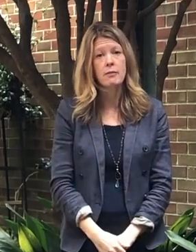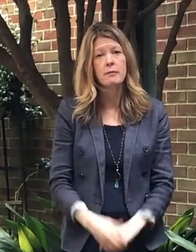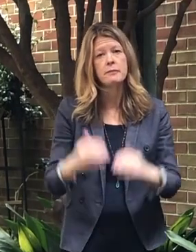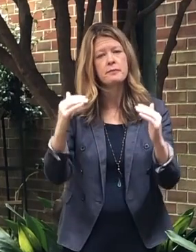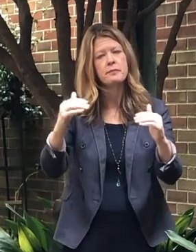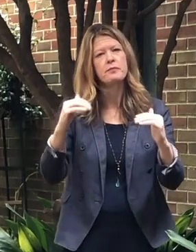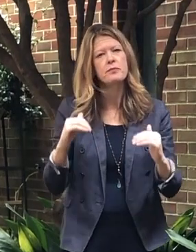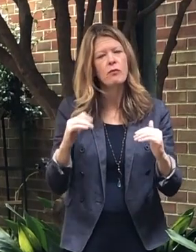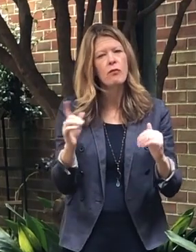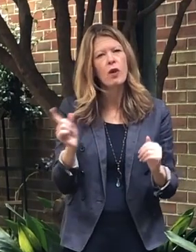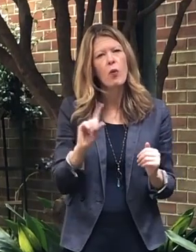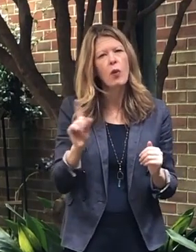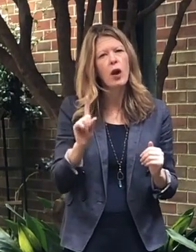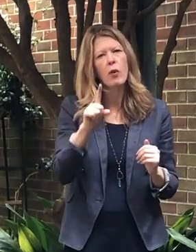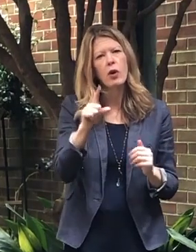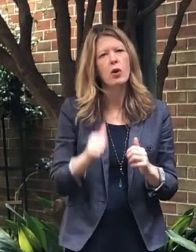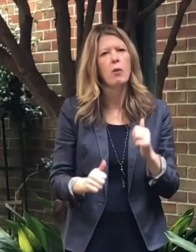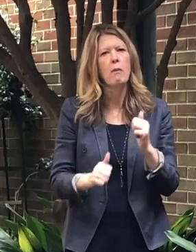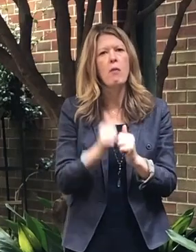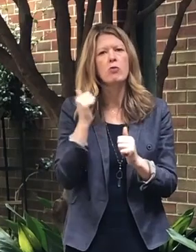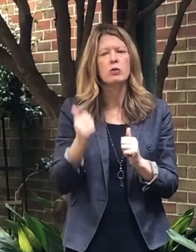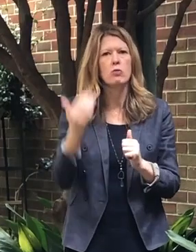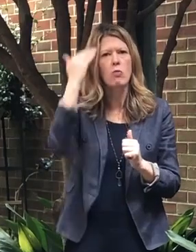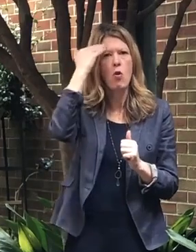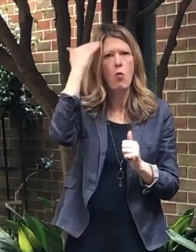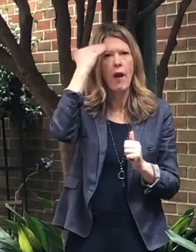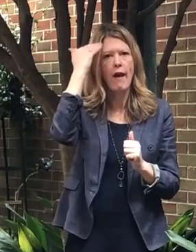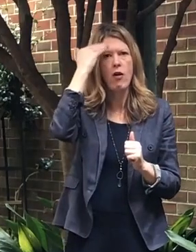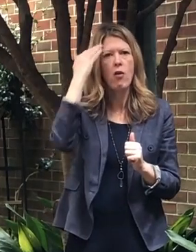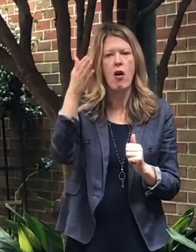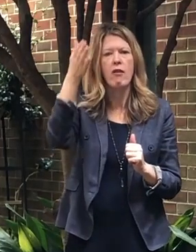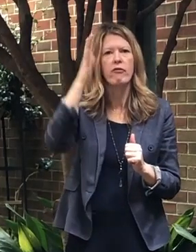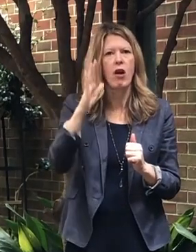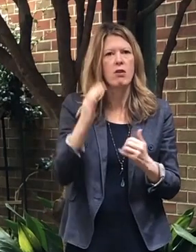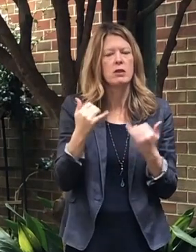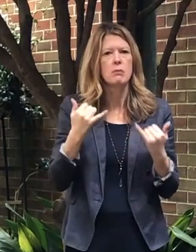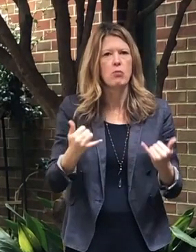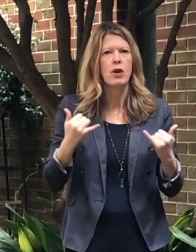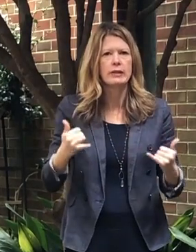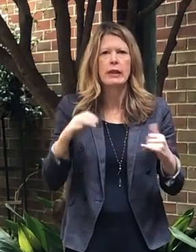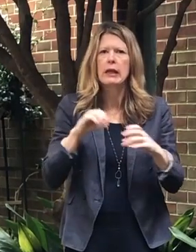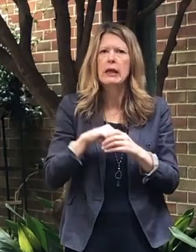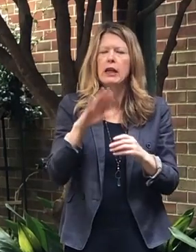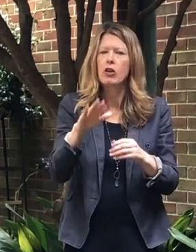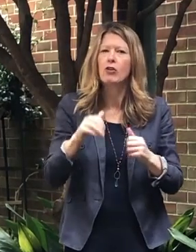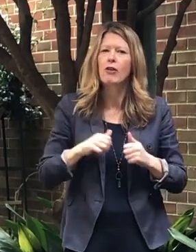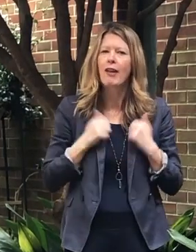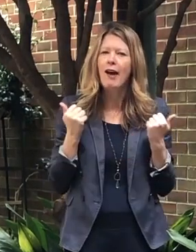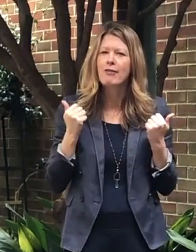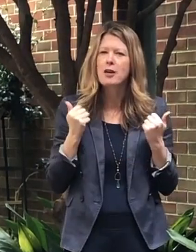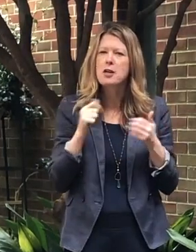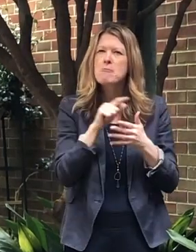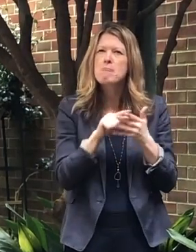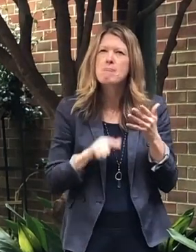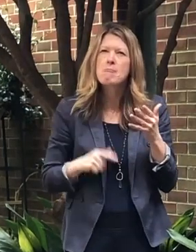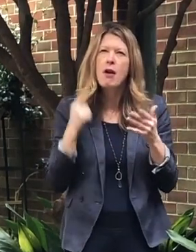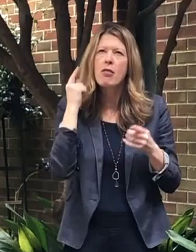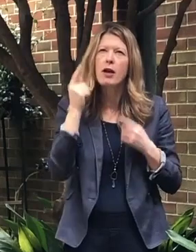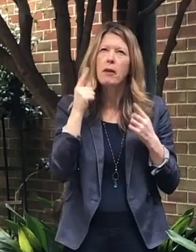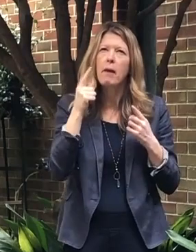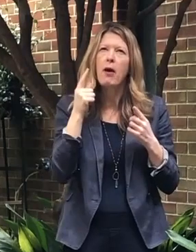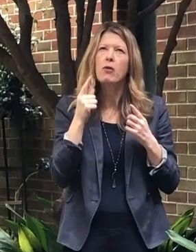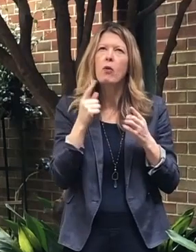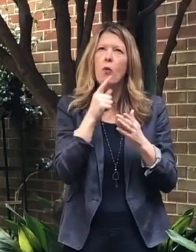Where were you most aware of God's presence, and what particular blessings did you receive?